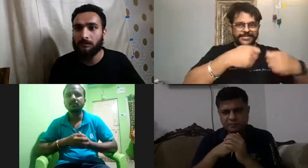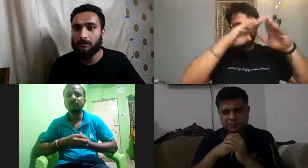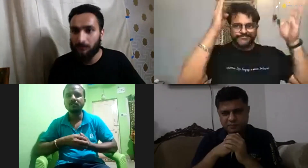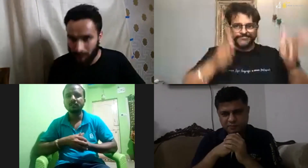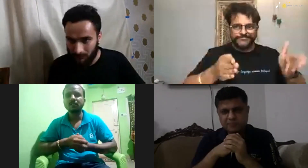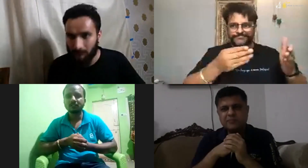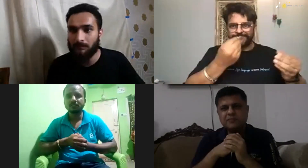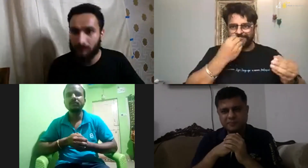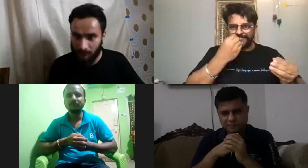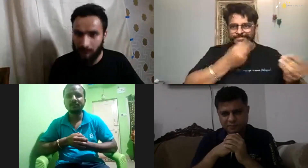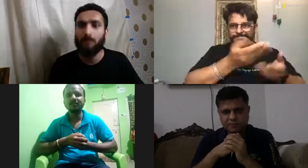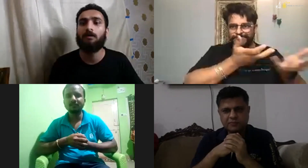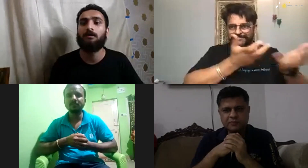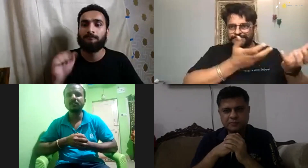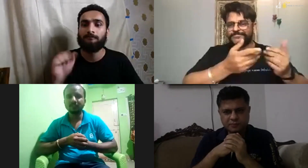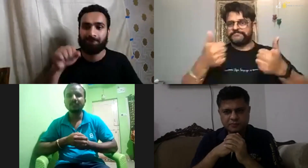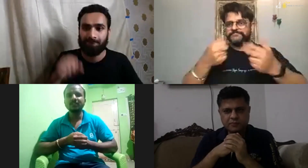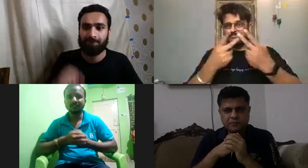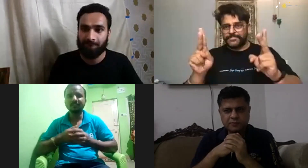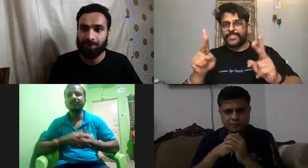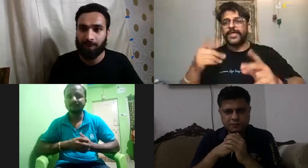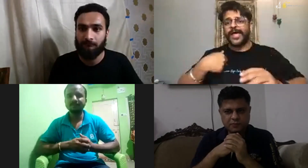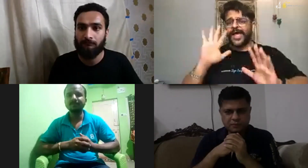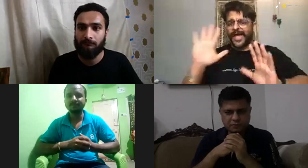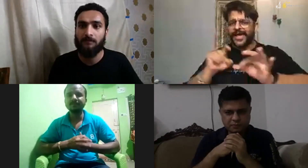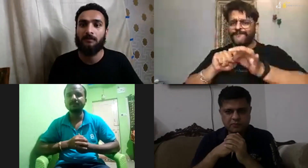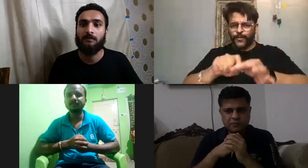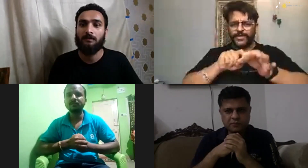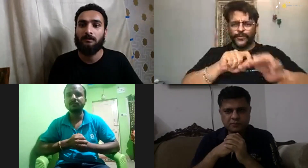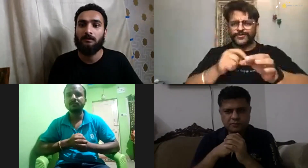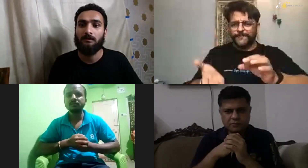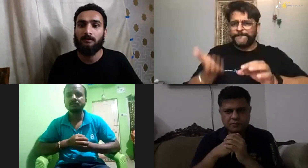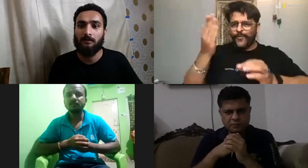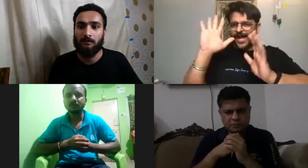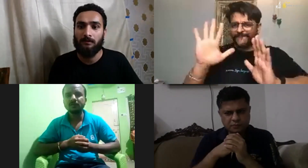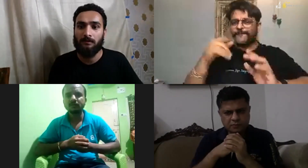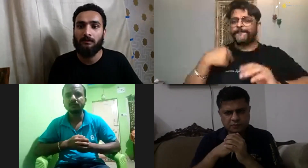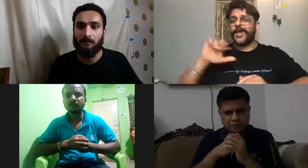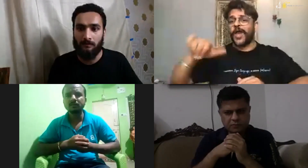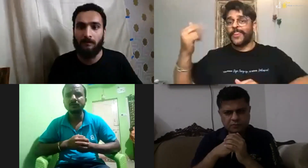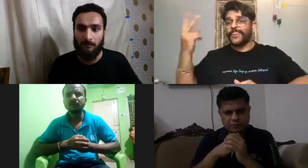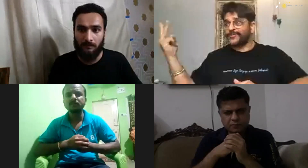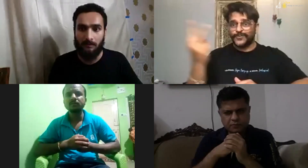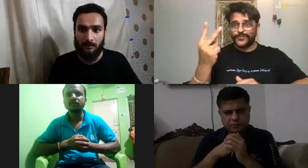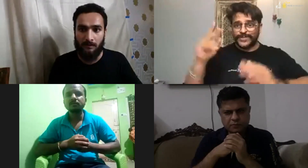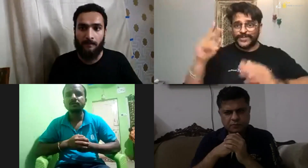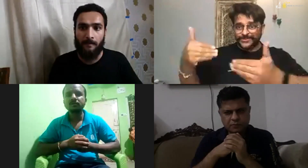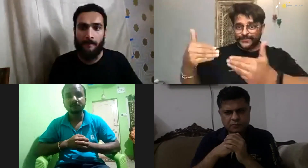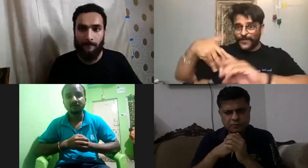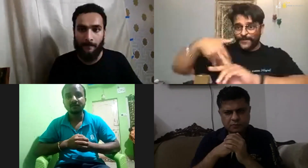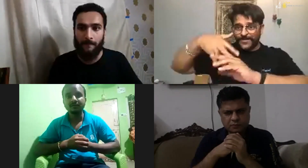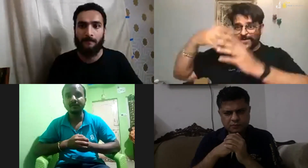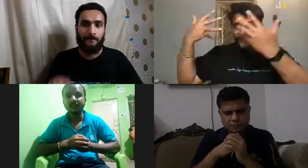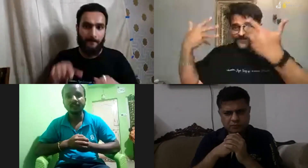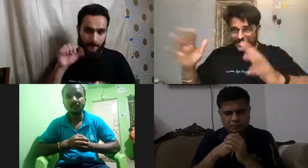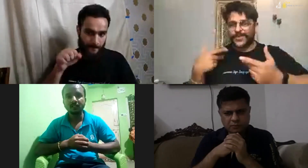other in food stall. That's great. I do have a lot of questions for you. However, let's